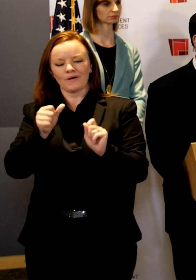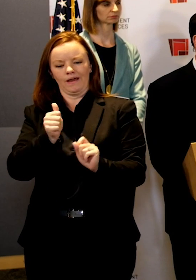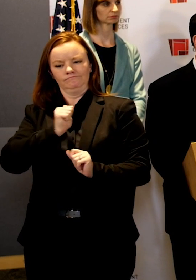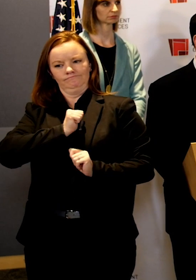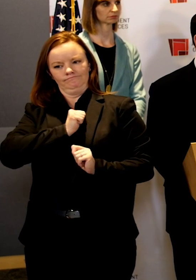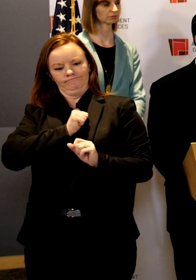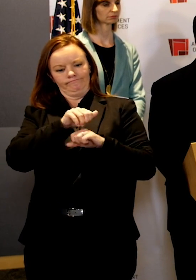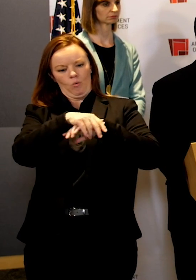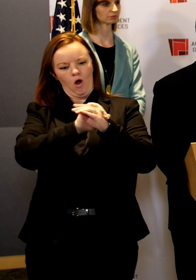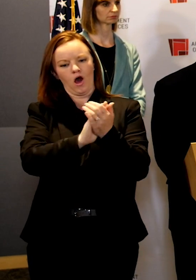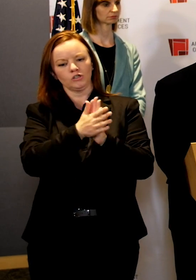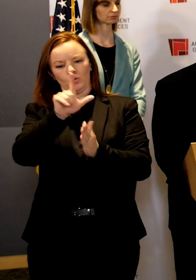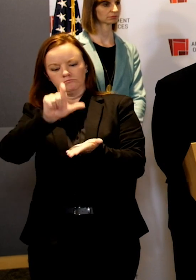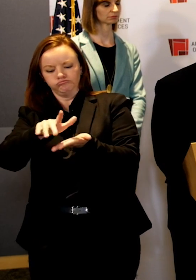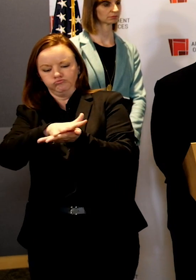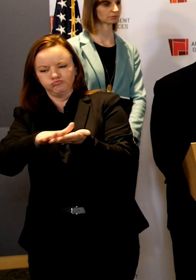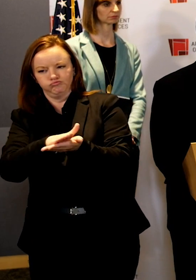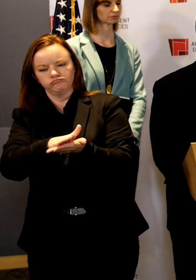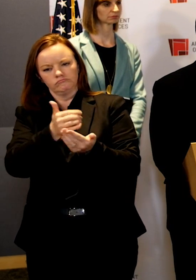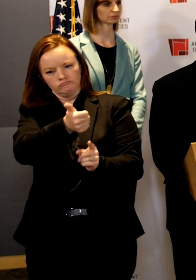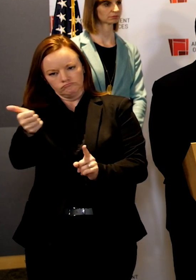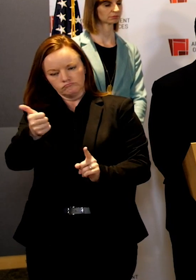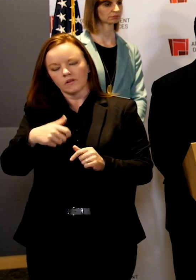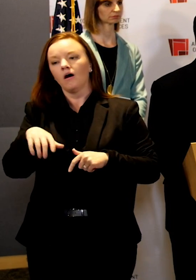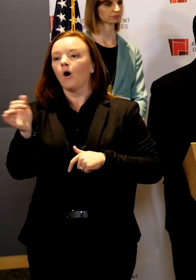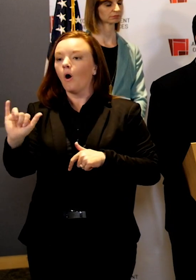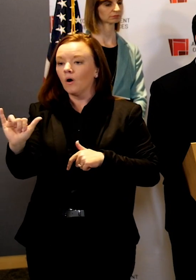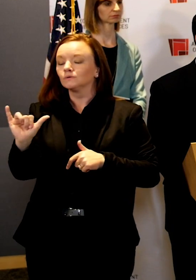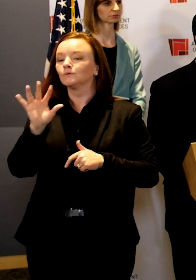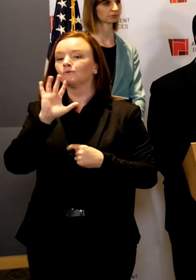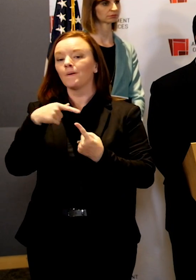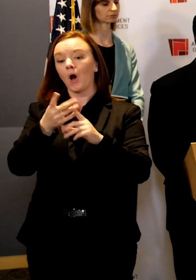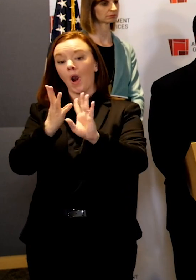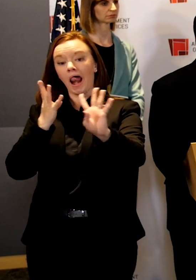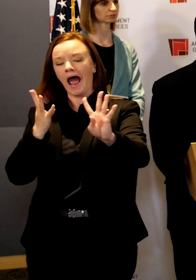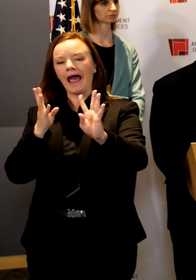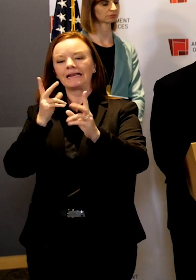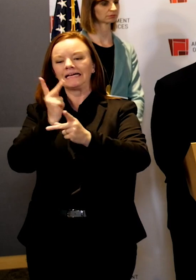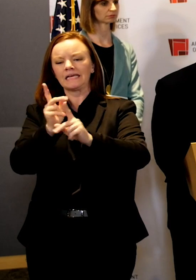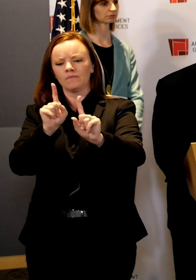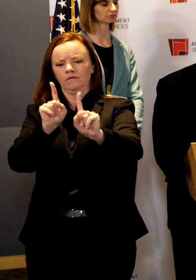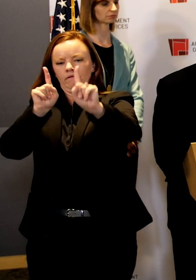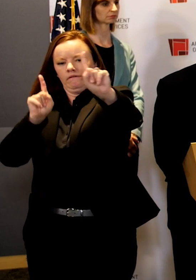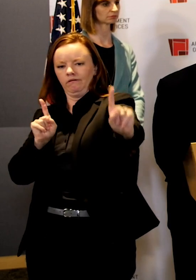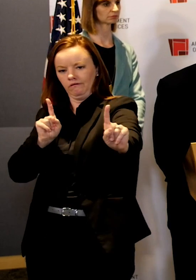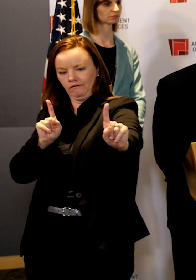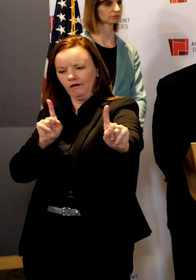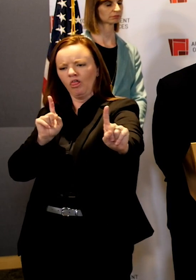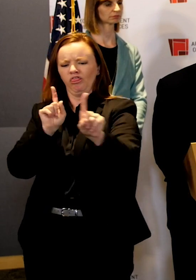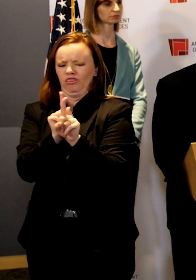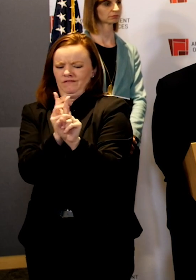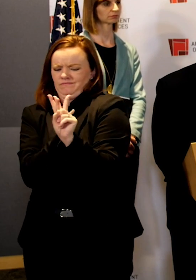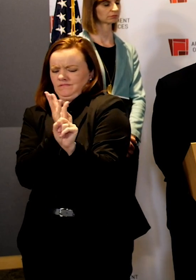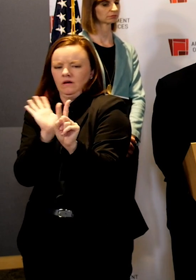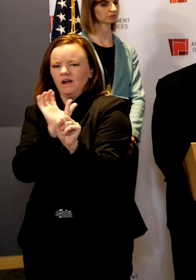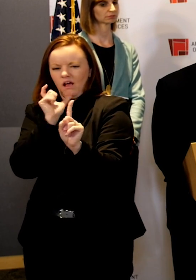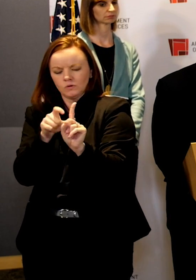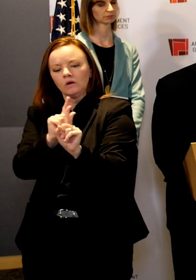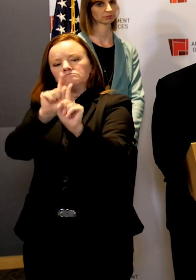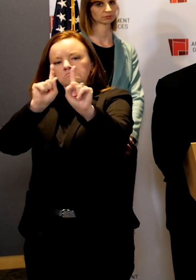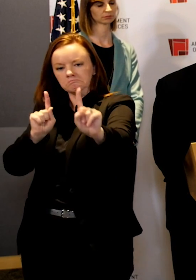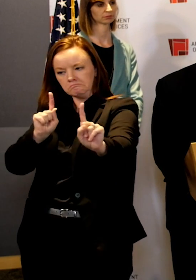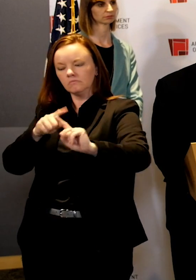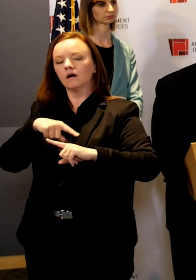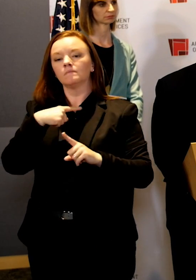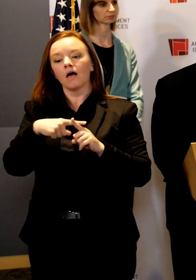We've also talked about trying to social distance people while they were in line to make sure that there's more space in between them. They are offering